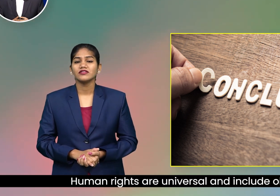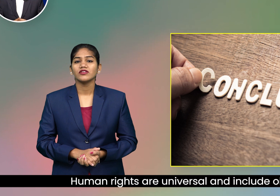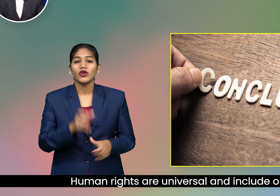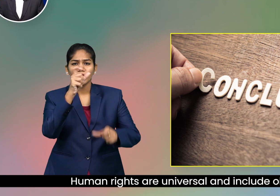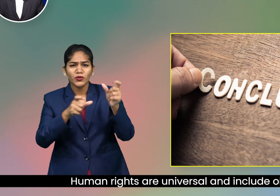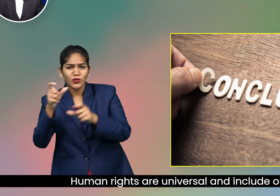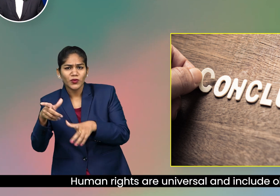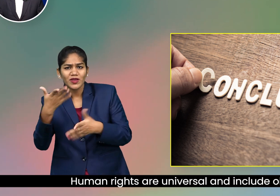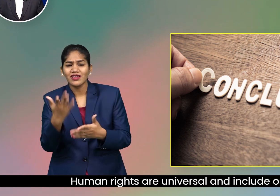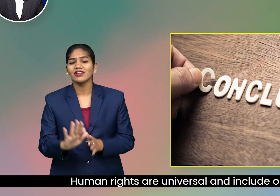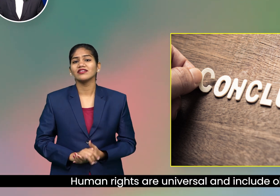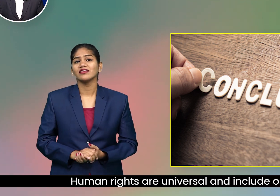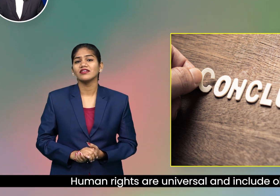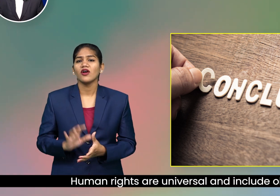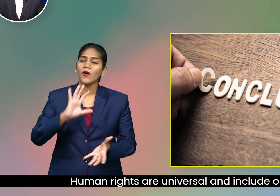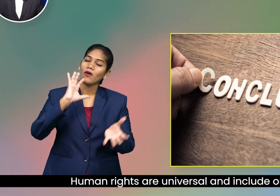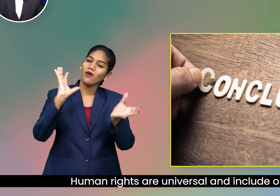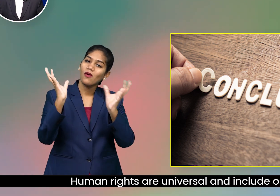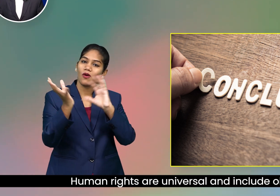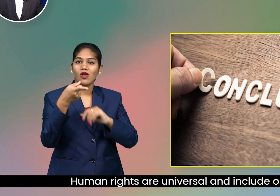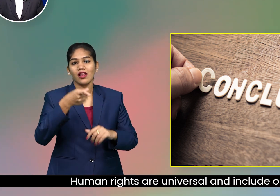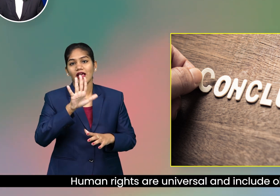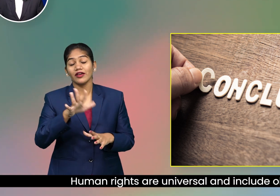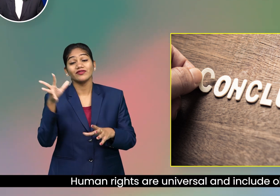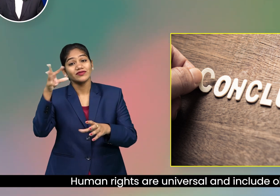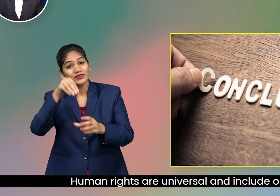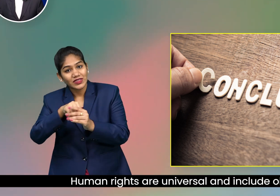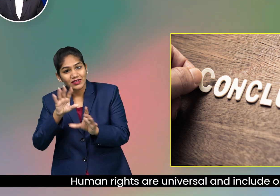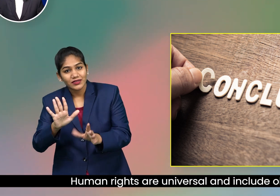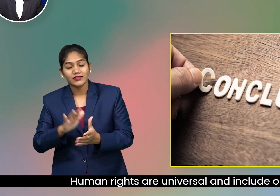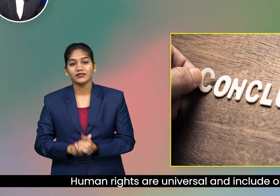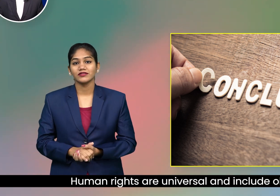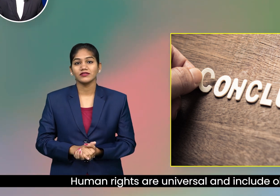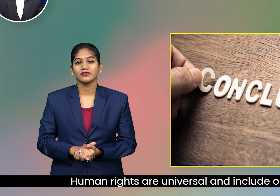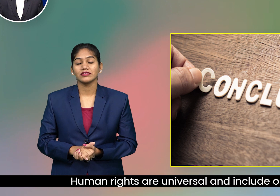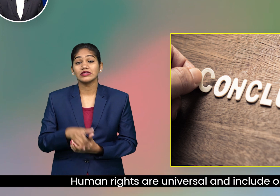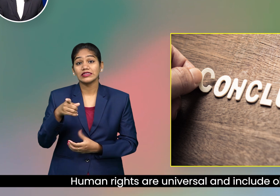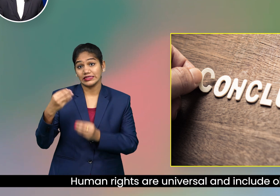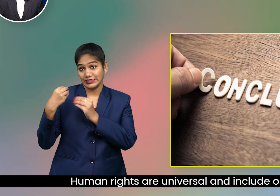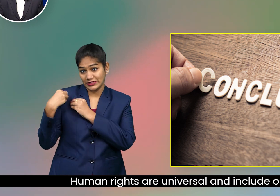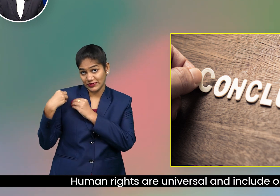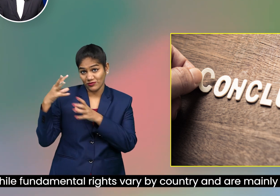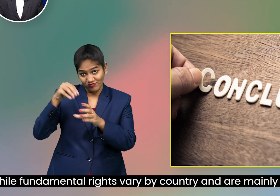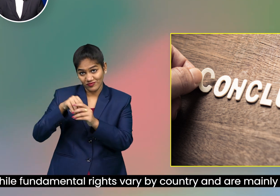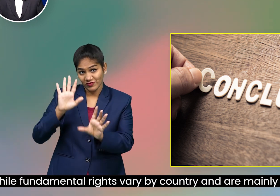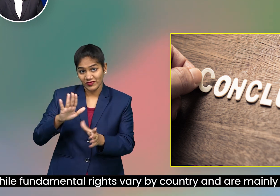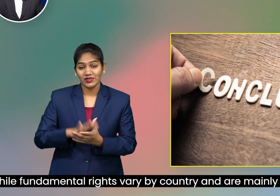Human rights are universal and include obligations, while fundamental